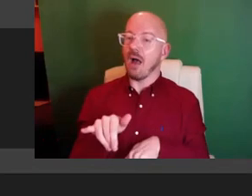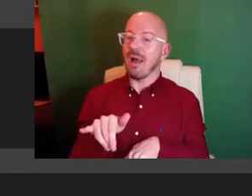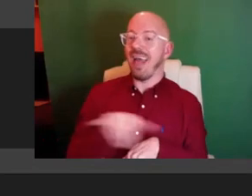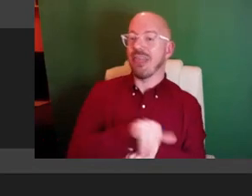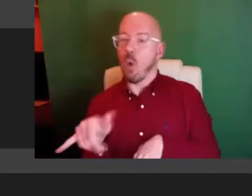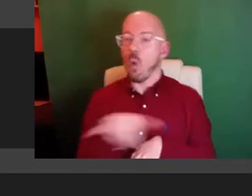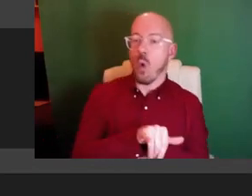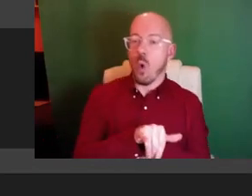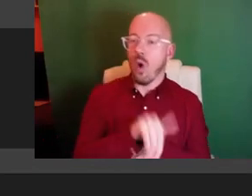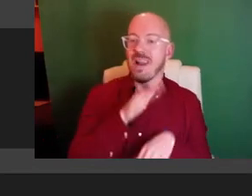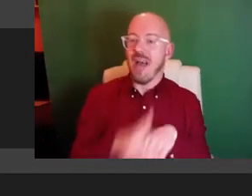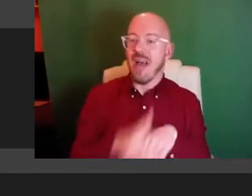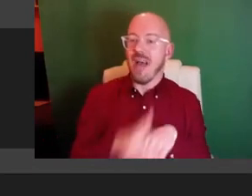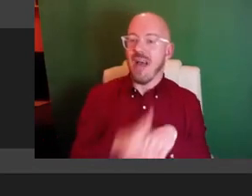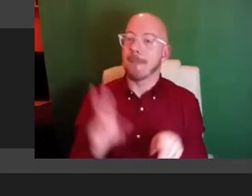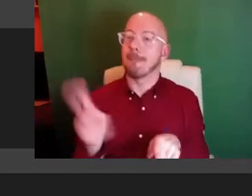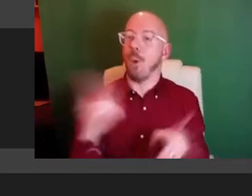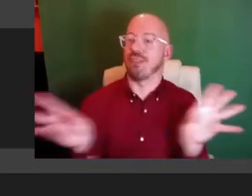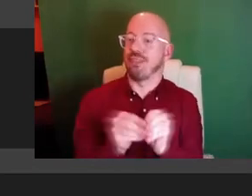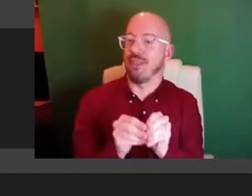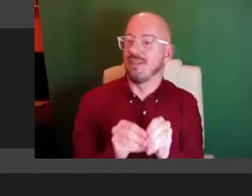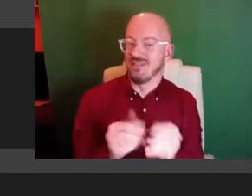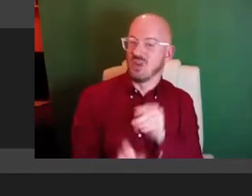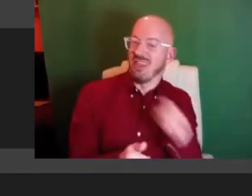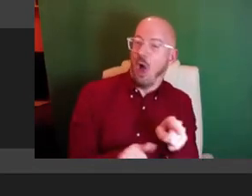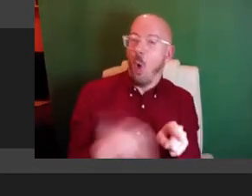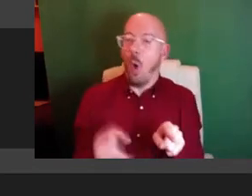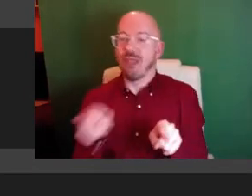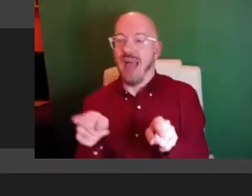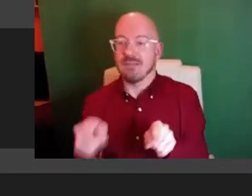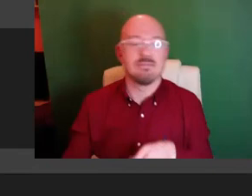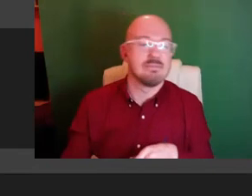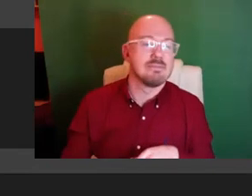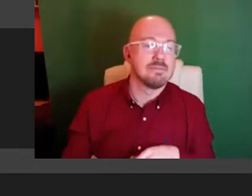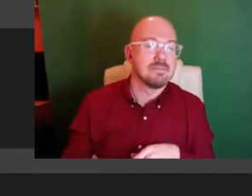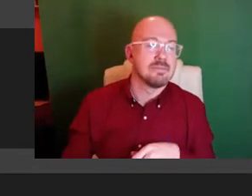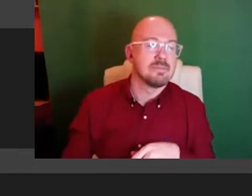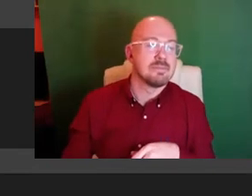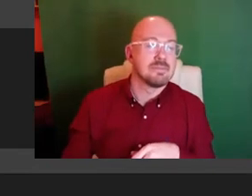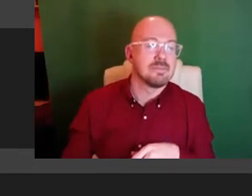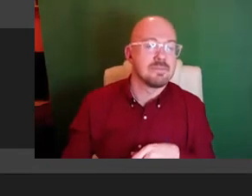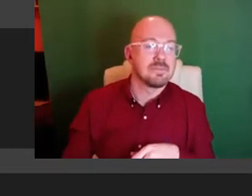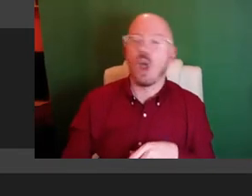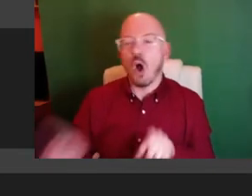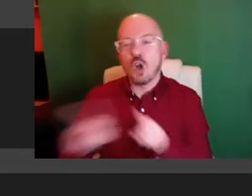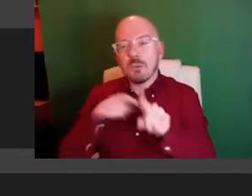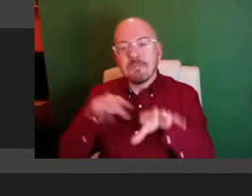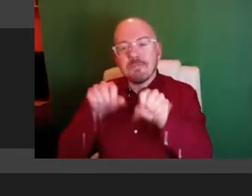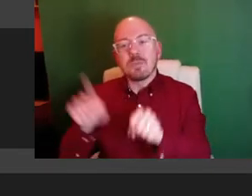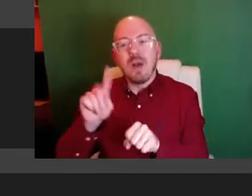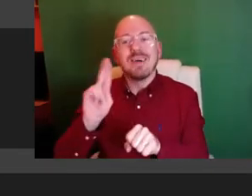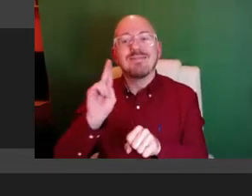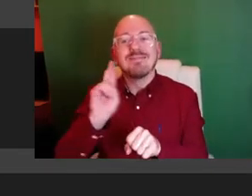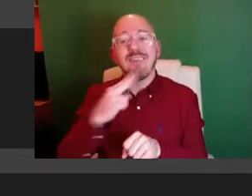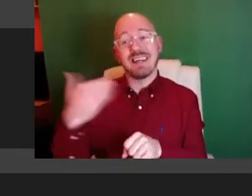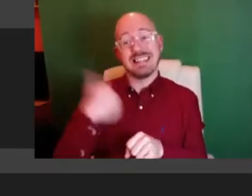English in these documents or by deaf teachers in deaf teacher chat. It's always an either or, either BSL or